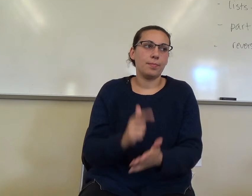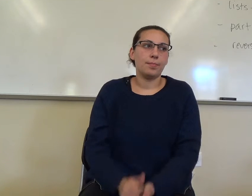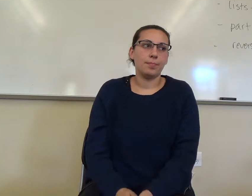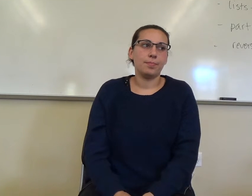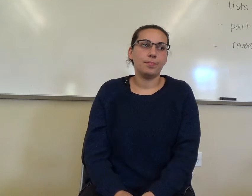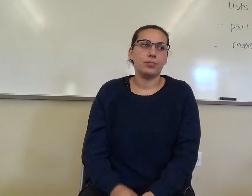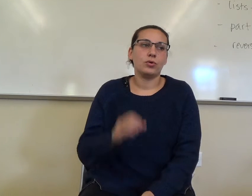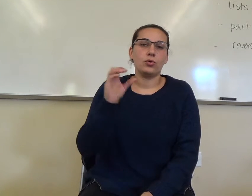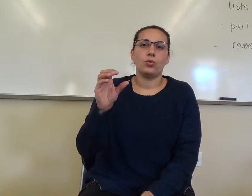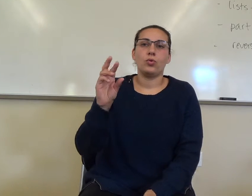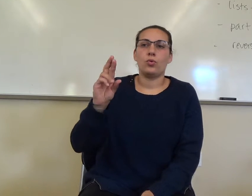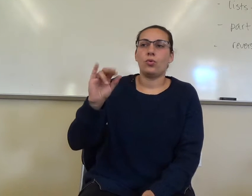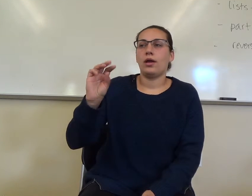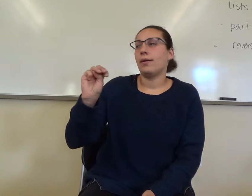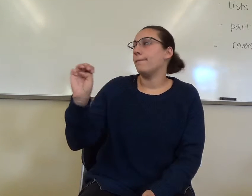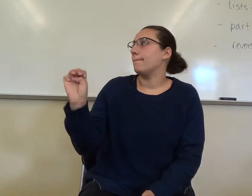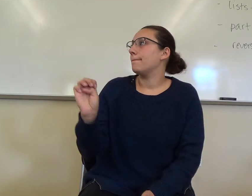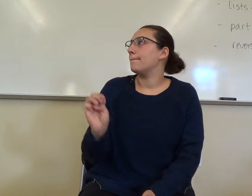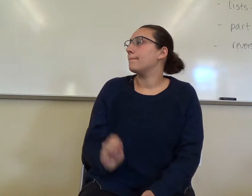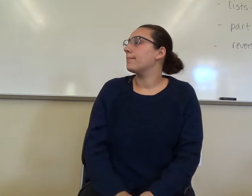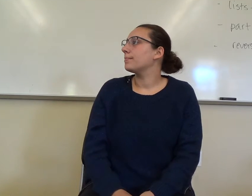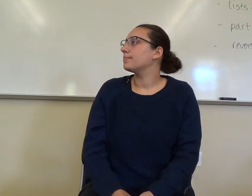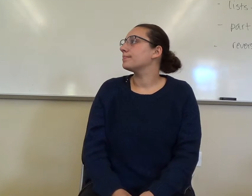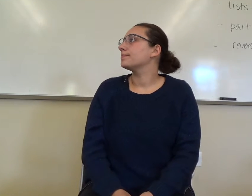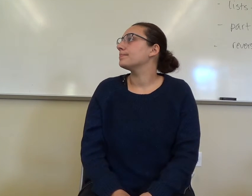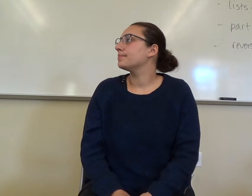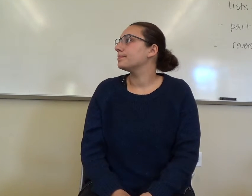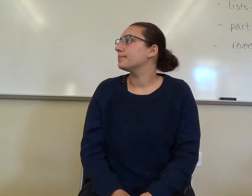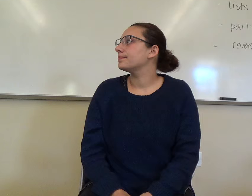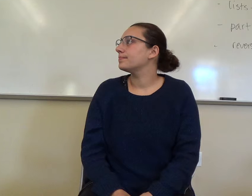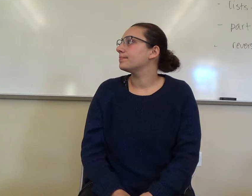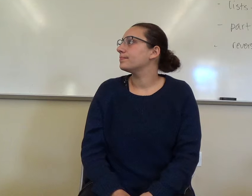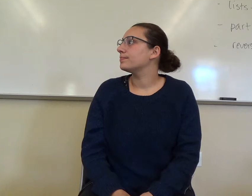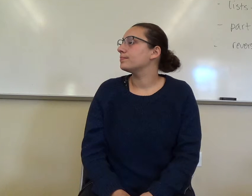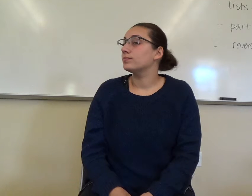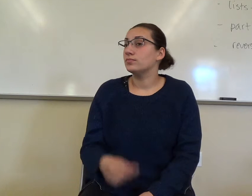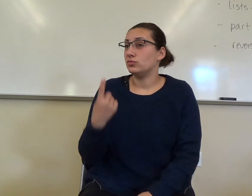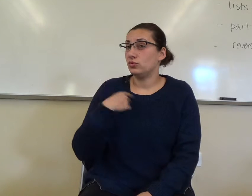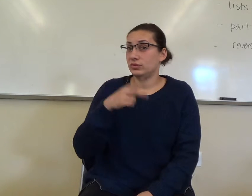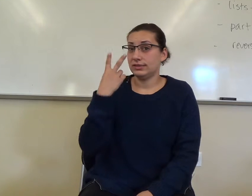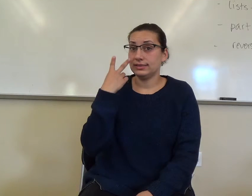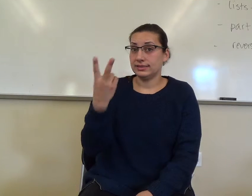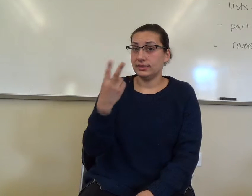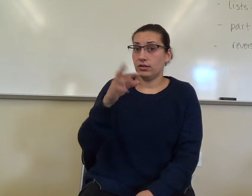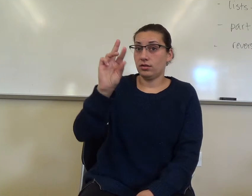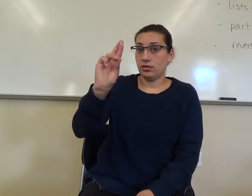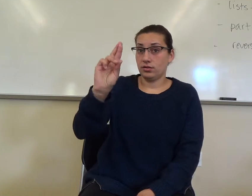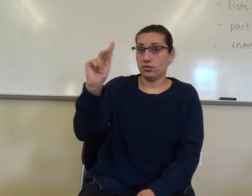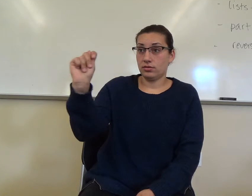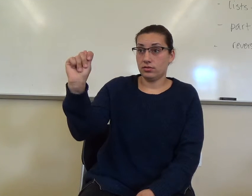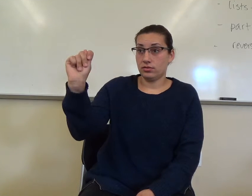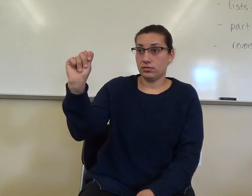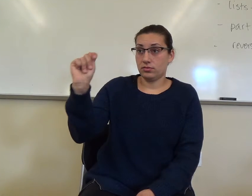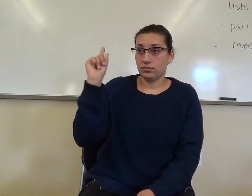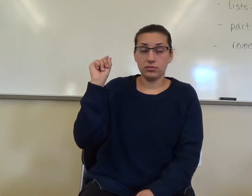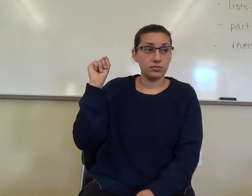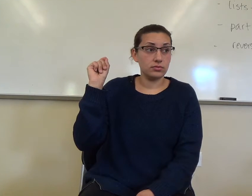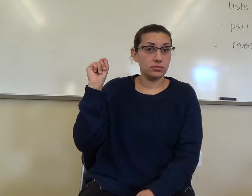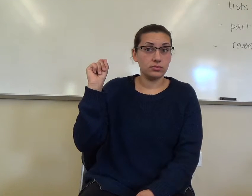here. Okay, so do we see a reversal transition? No,